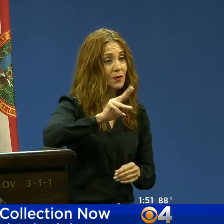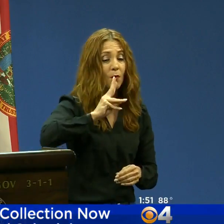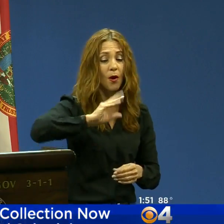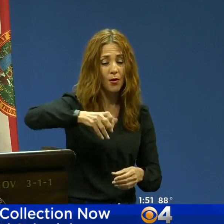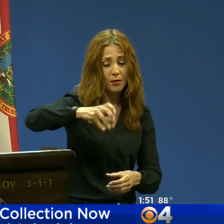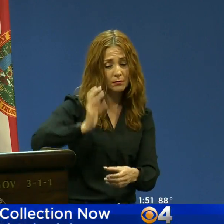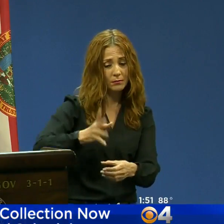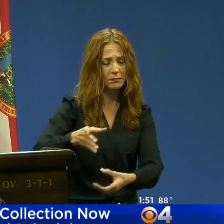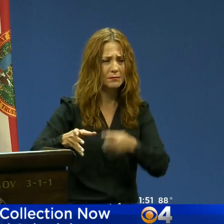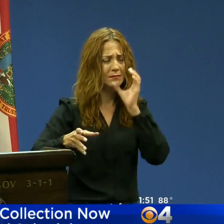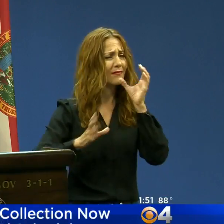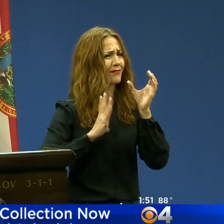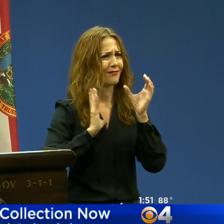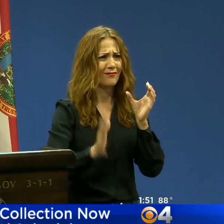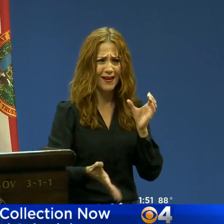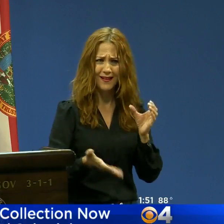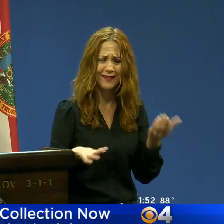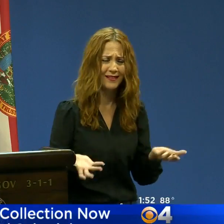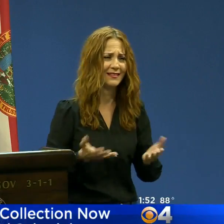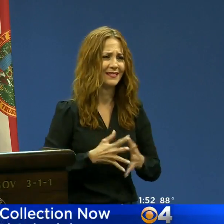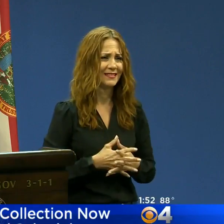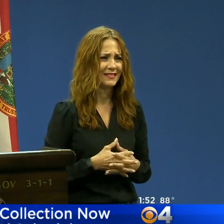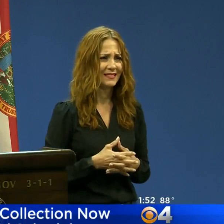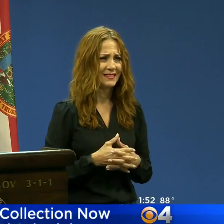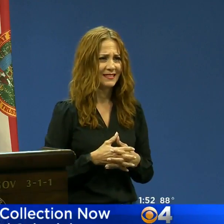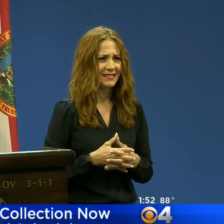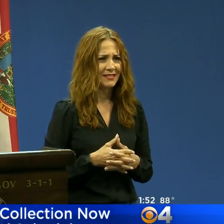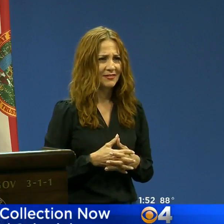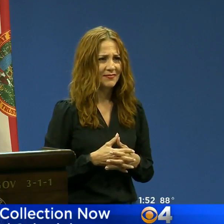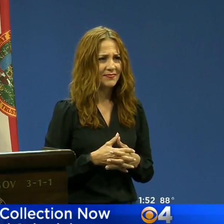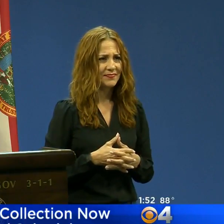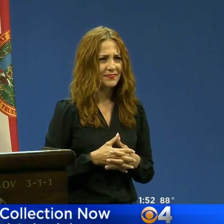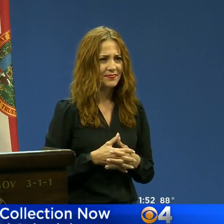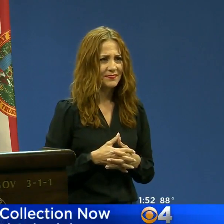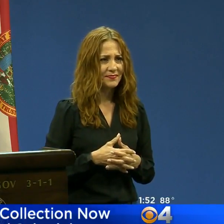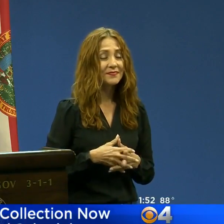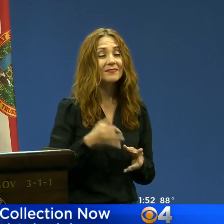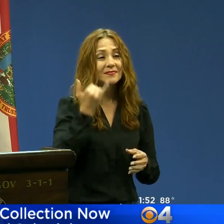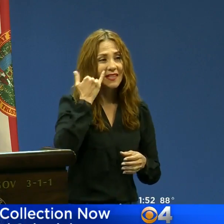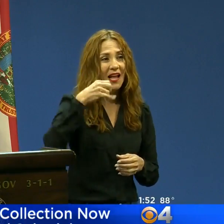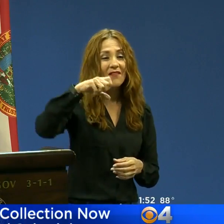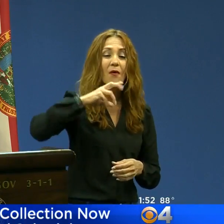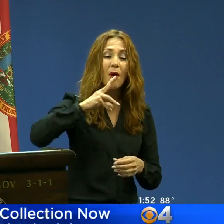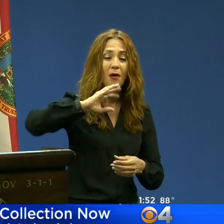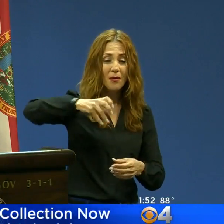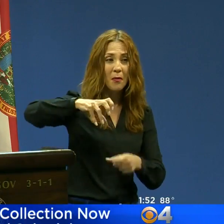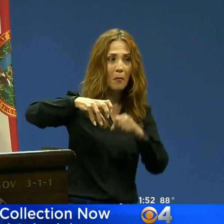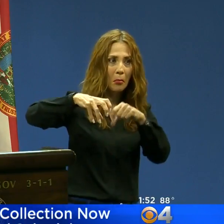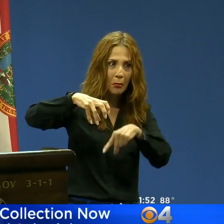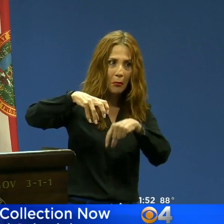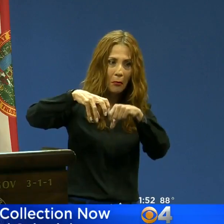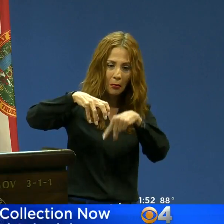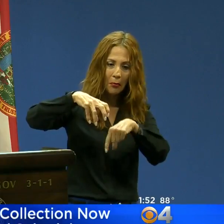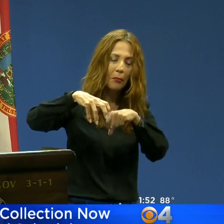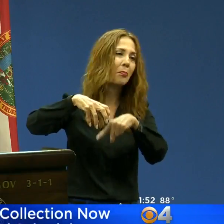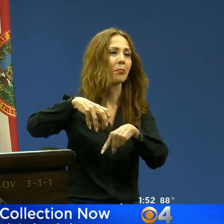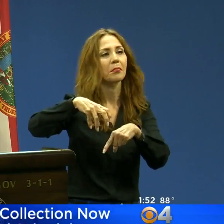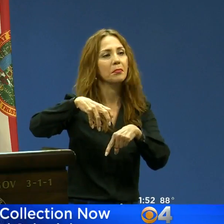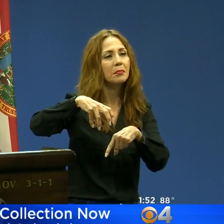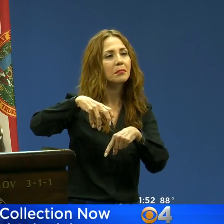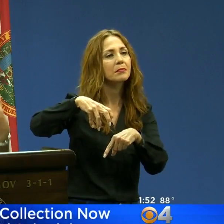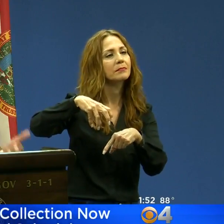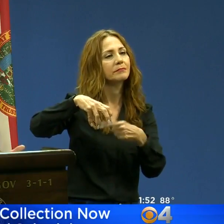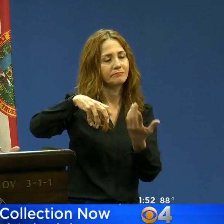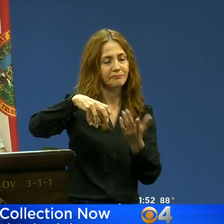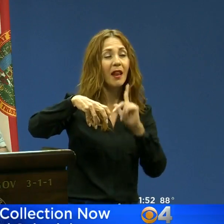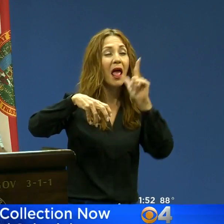and will close early. If you are low on water, again, open the tap and drink all you want. Miami-Dade County water is good,